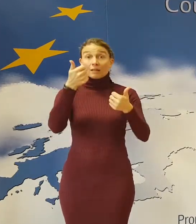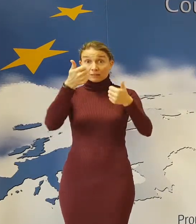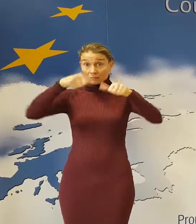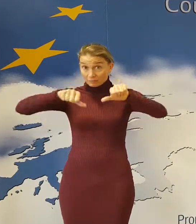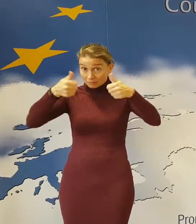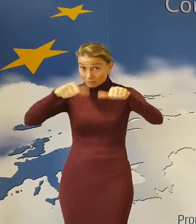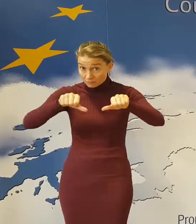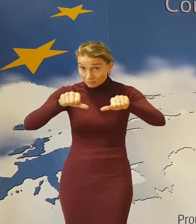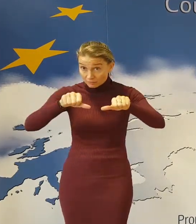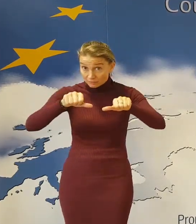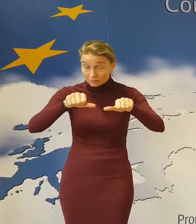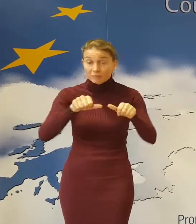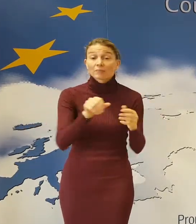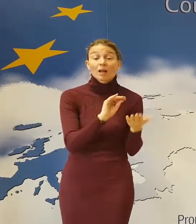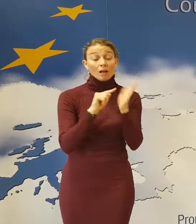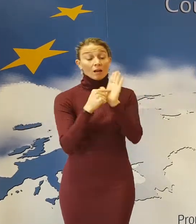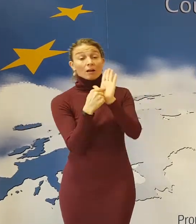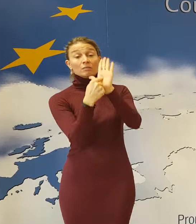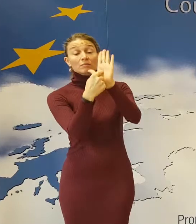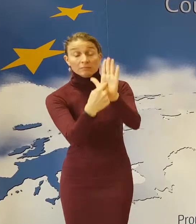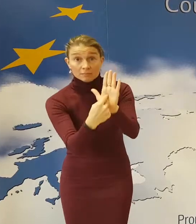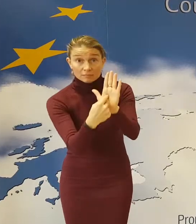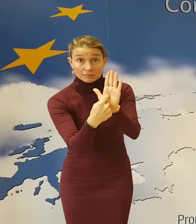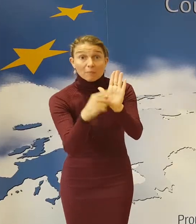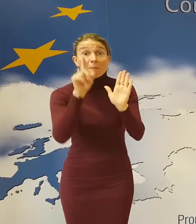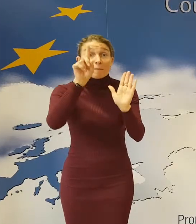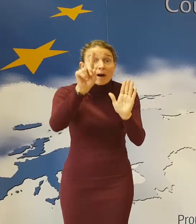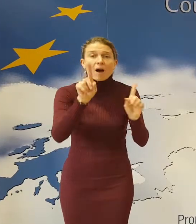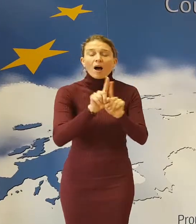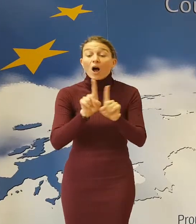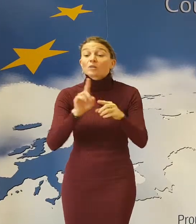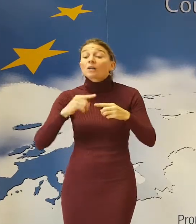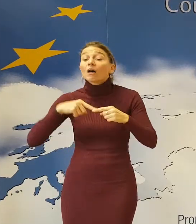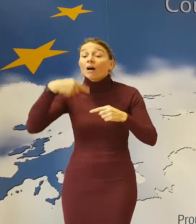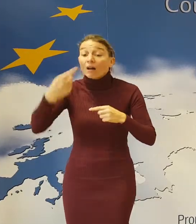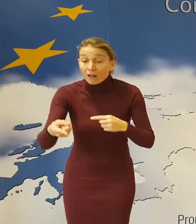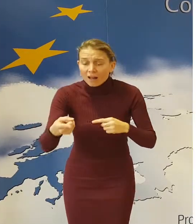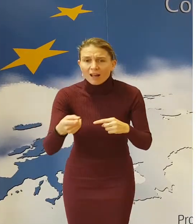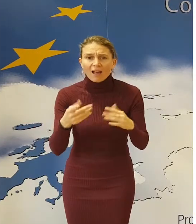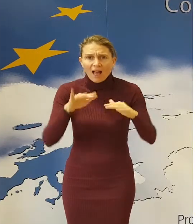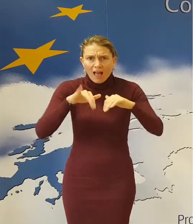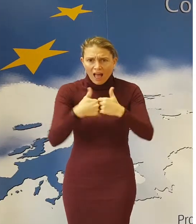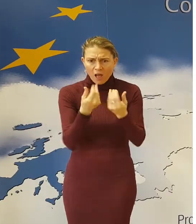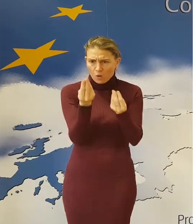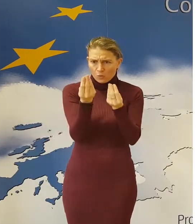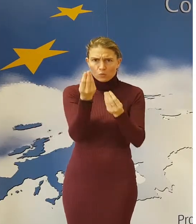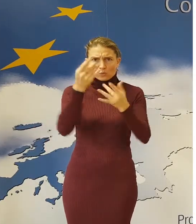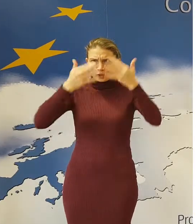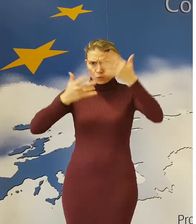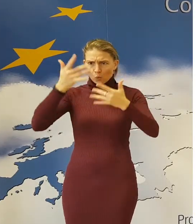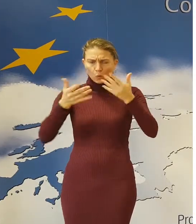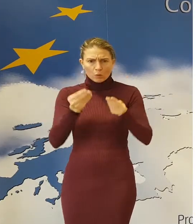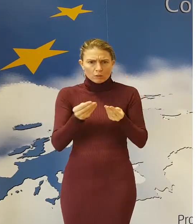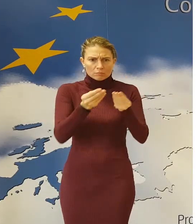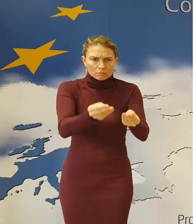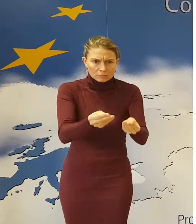not only about the interpretation, it's also about consequences, what we do with scores.